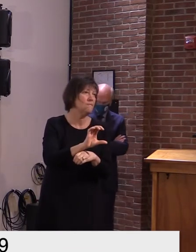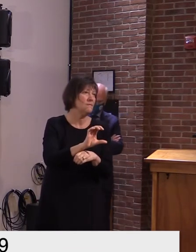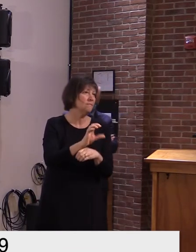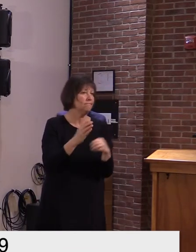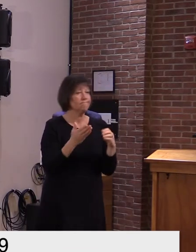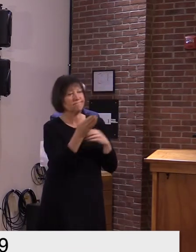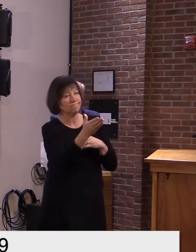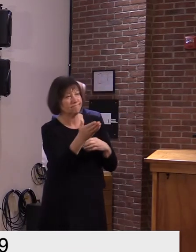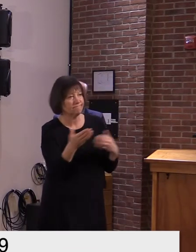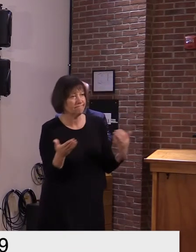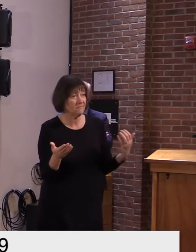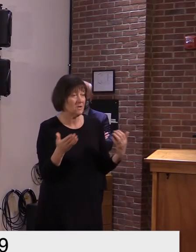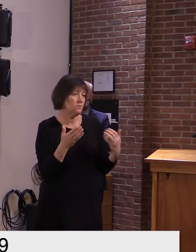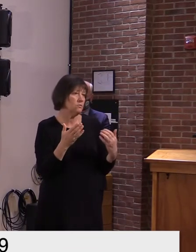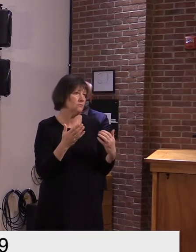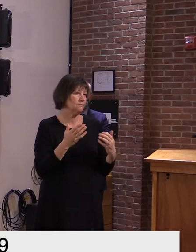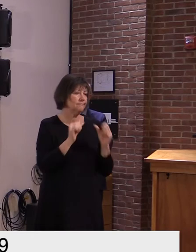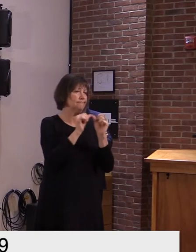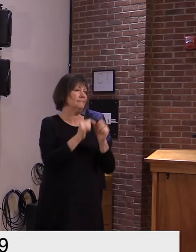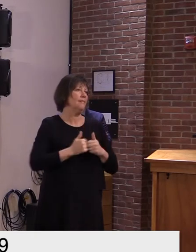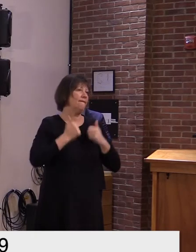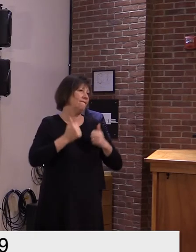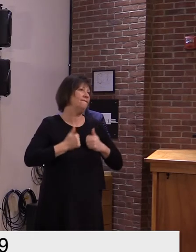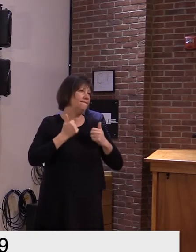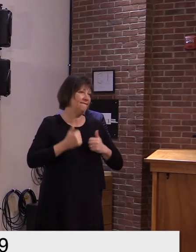time goes on to get us through, again, the next